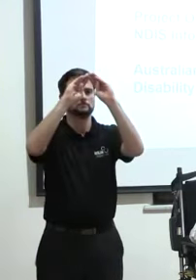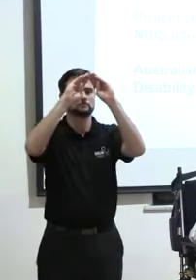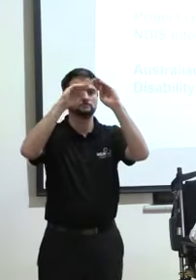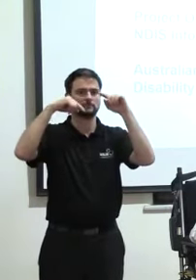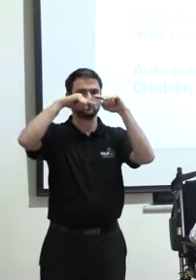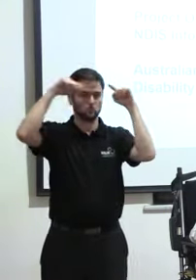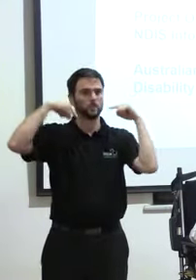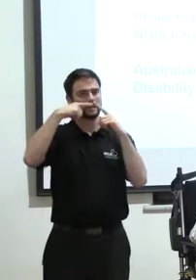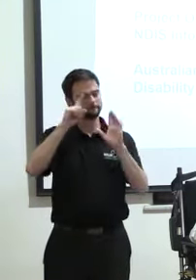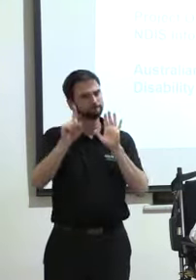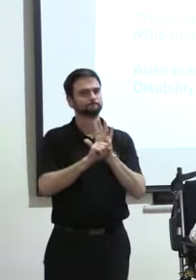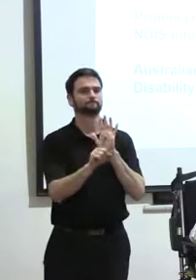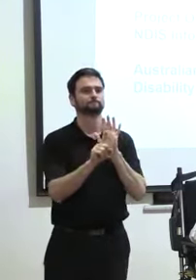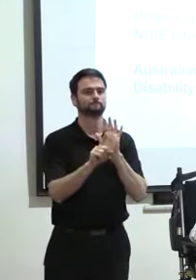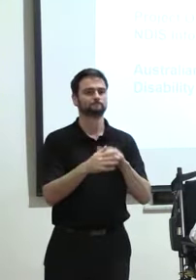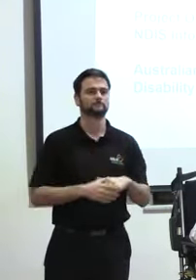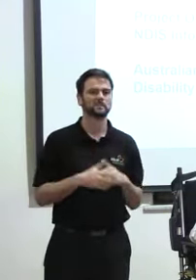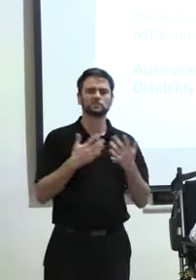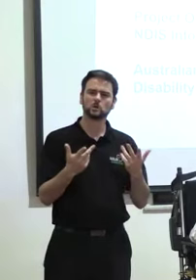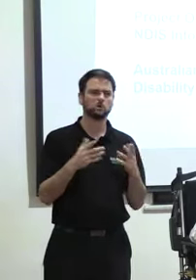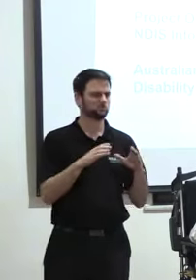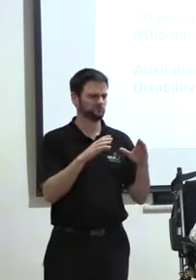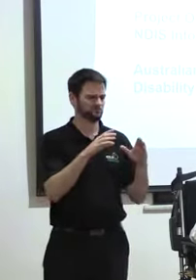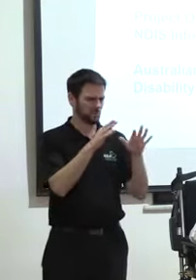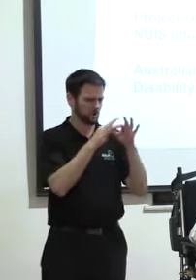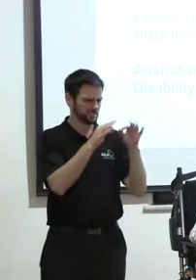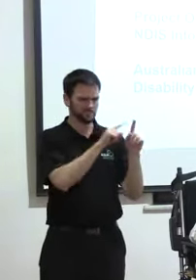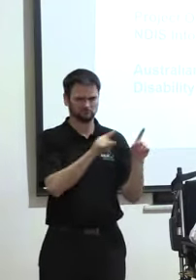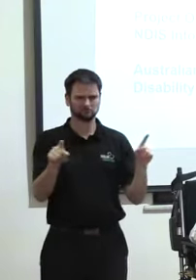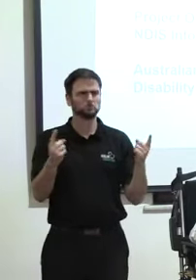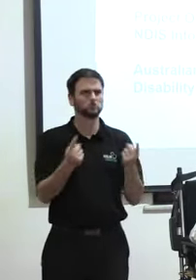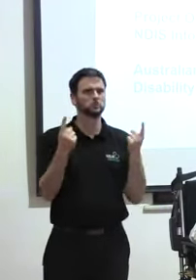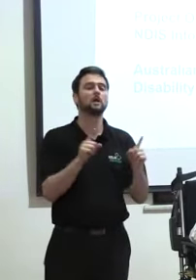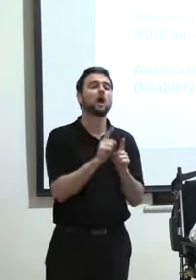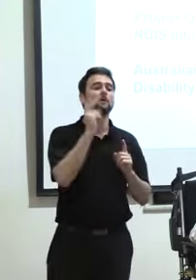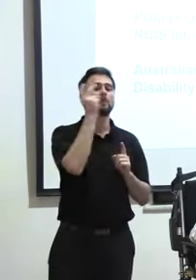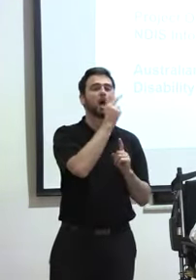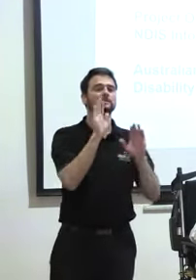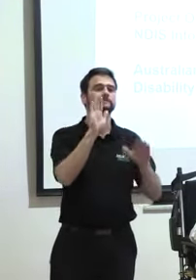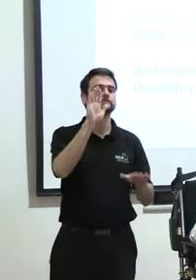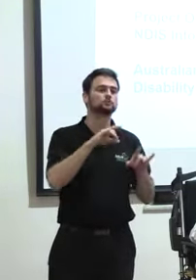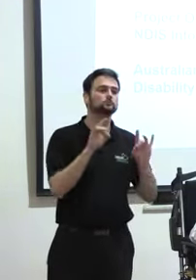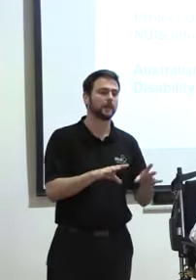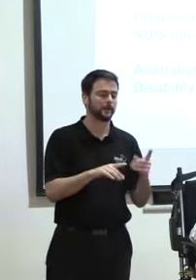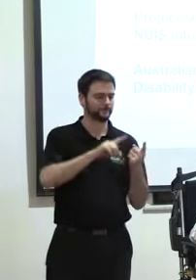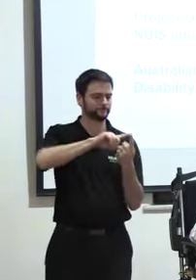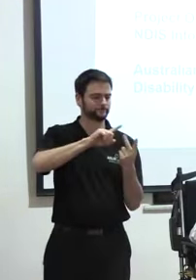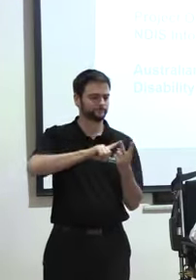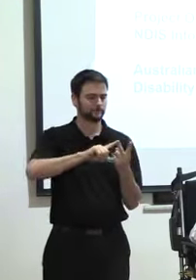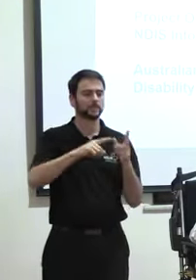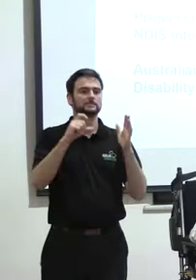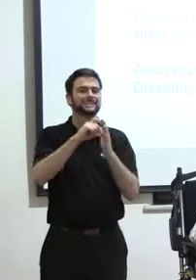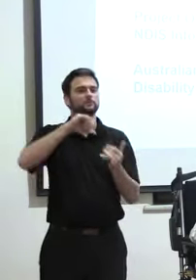are organisations. So groups like Blind Citizens Australia or Down Syndrome Australia, so